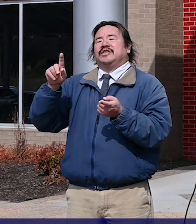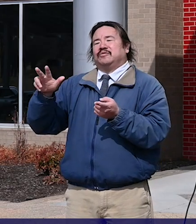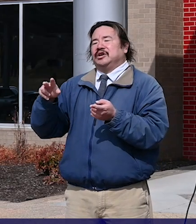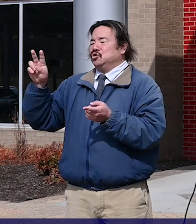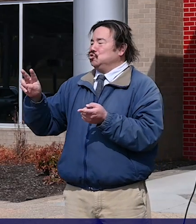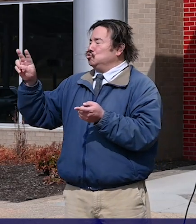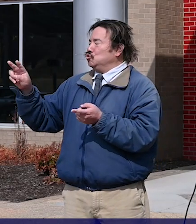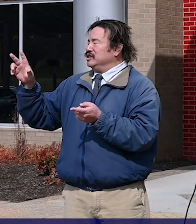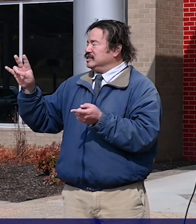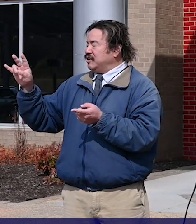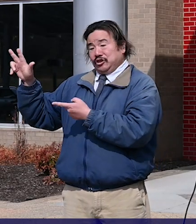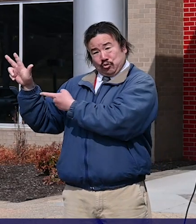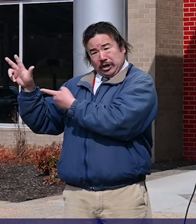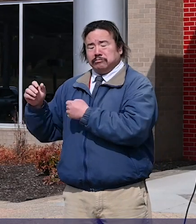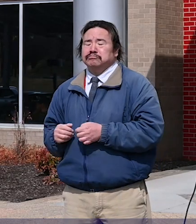410-313-2273.